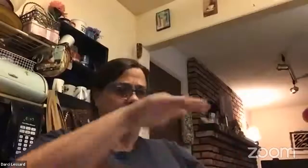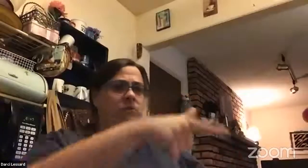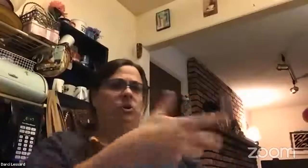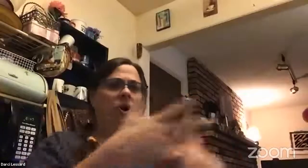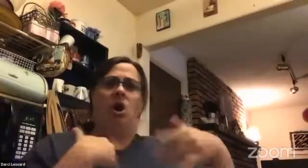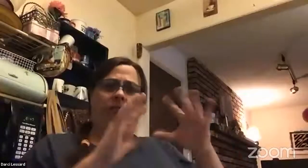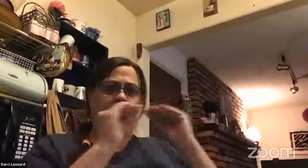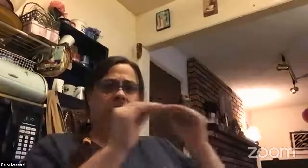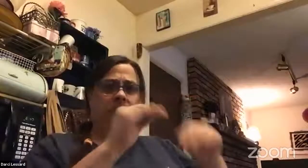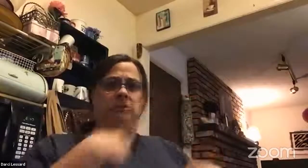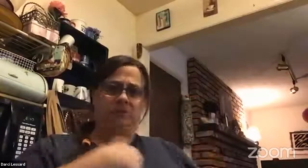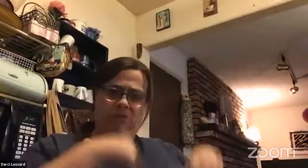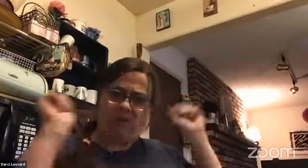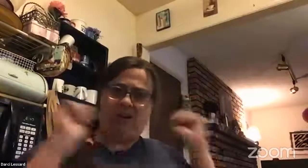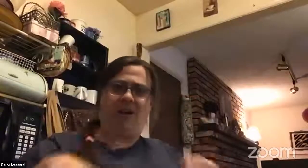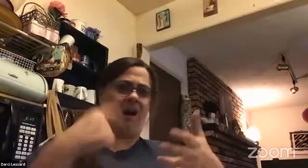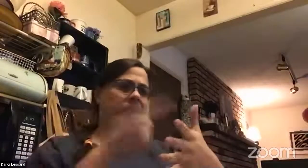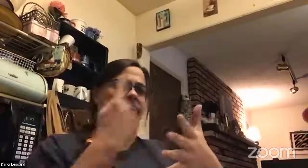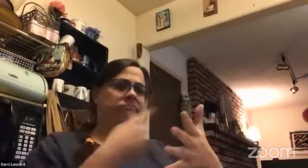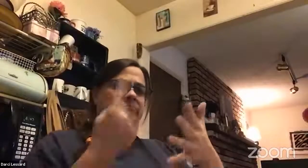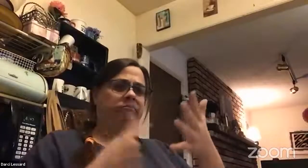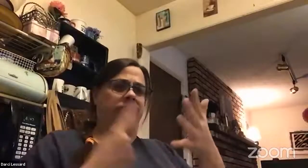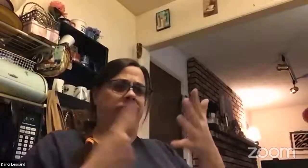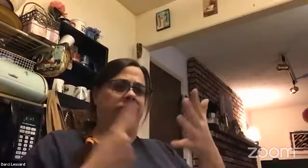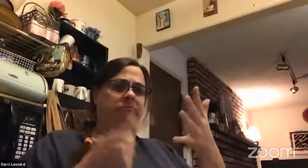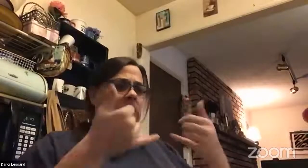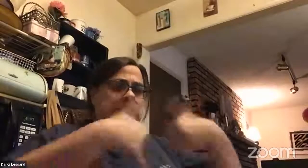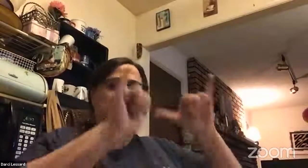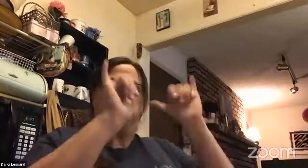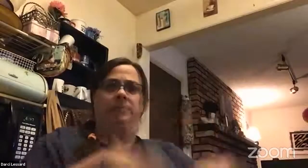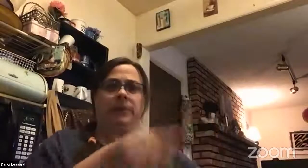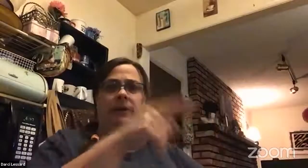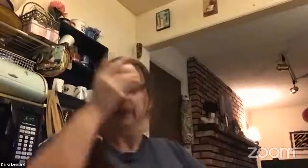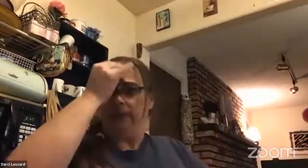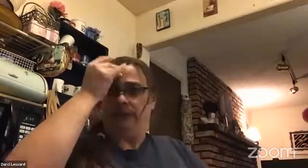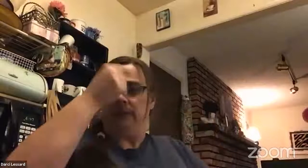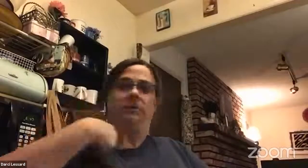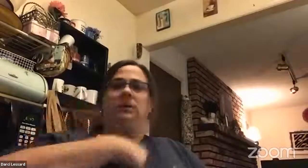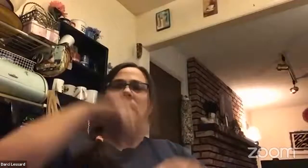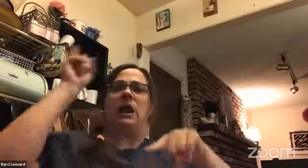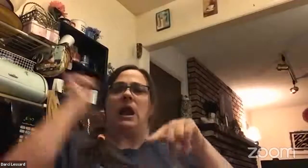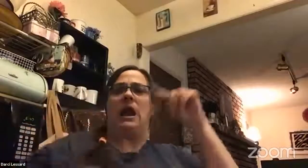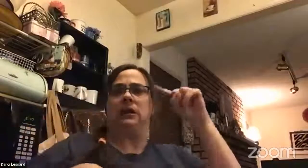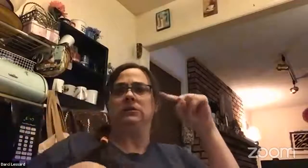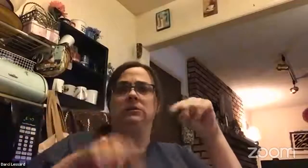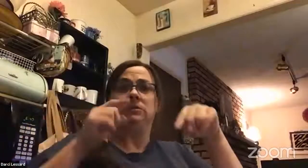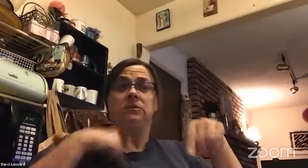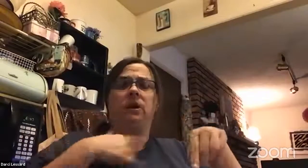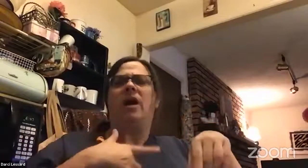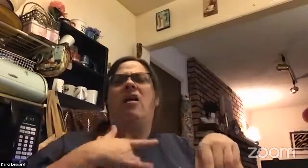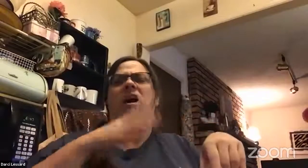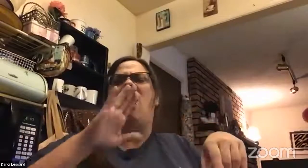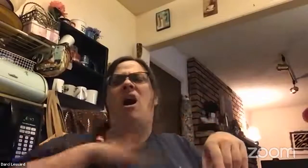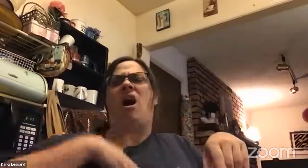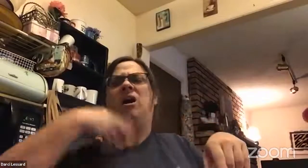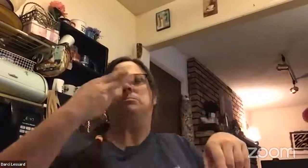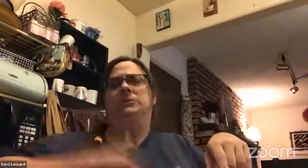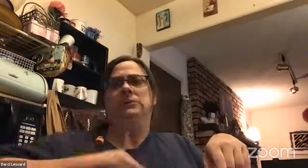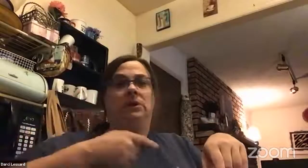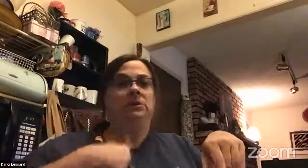it took her 11 years of me teaching and working with her and not giving up on her and showing that